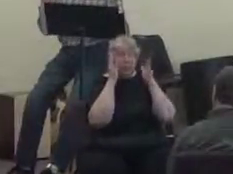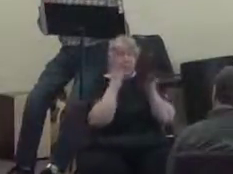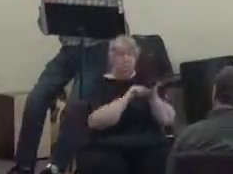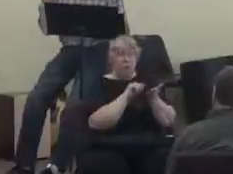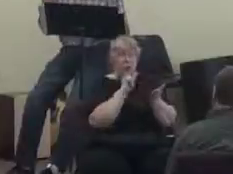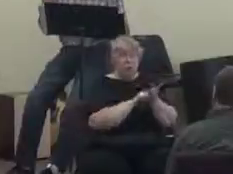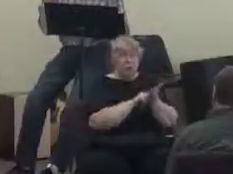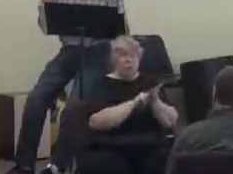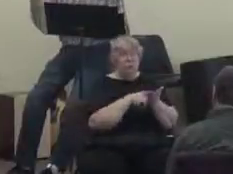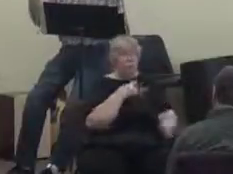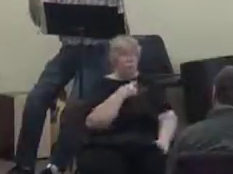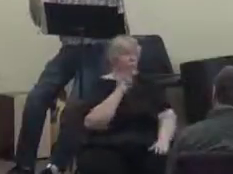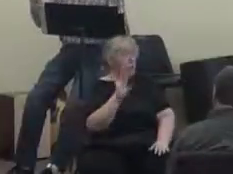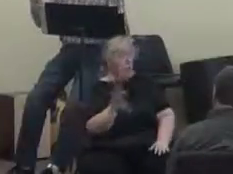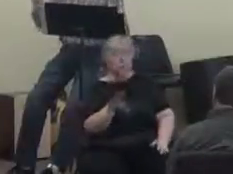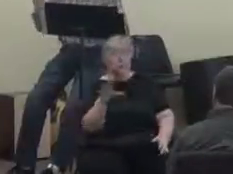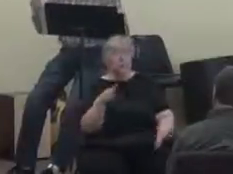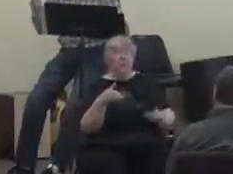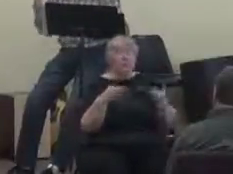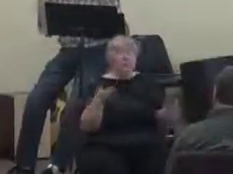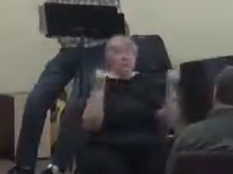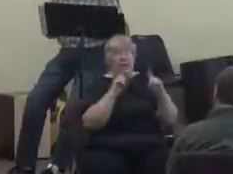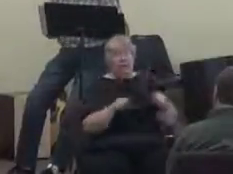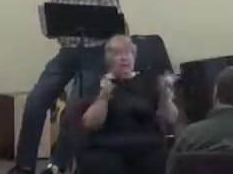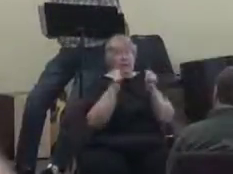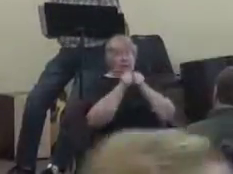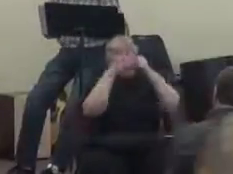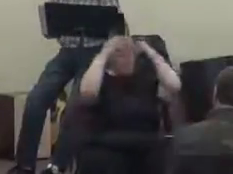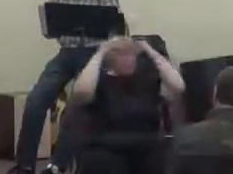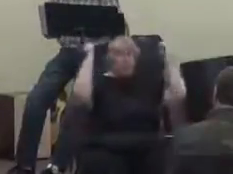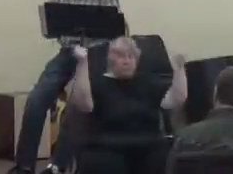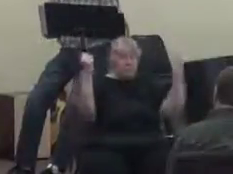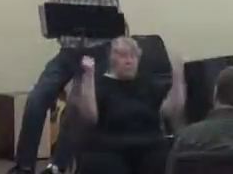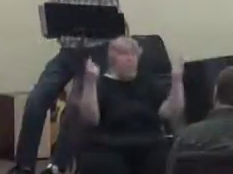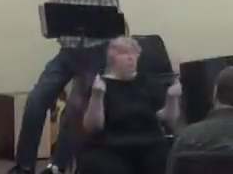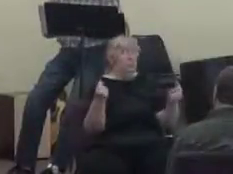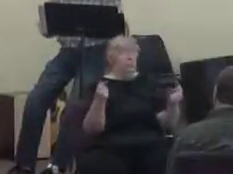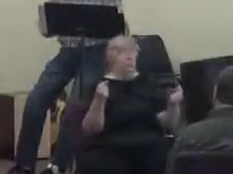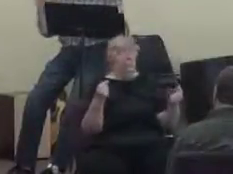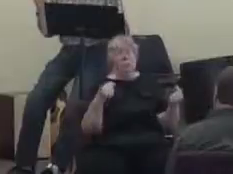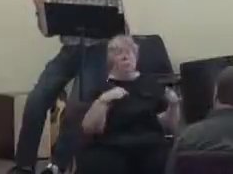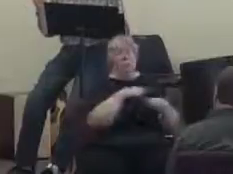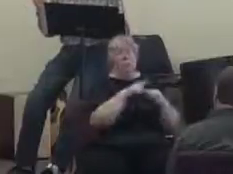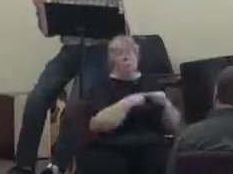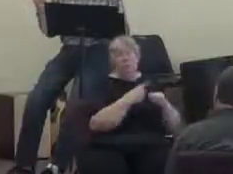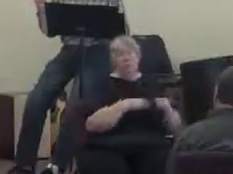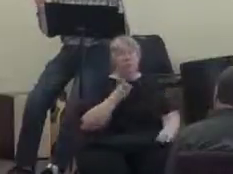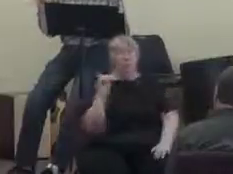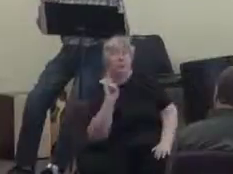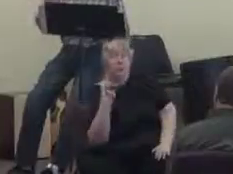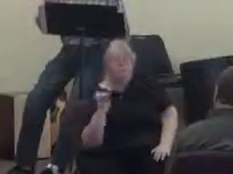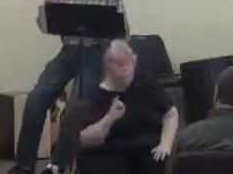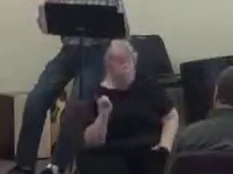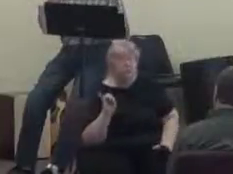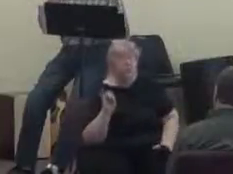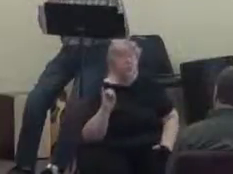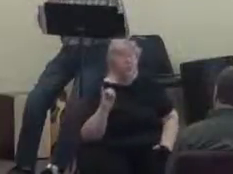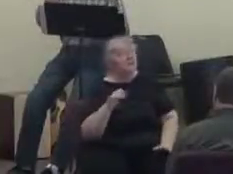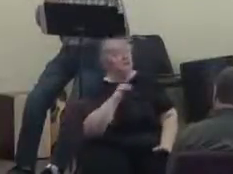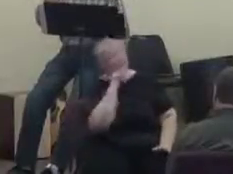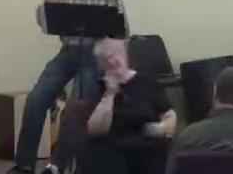baloney that's going on. Oh my God, what are we going to do for insurance? Ain't about that, guys and gals. It's about